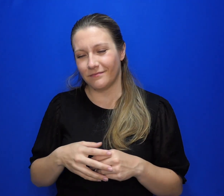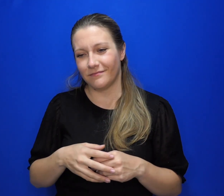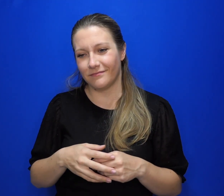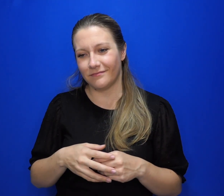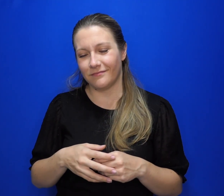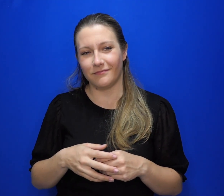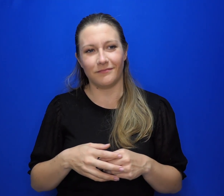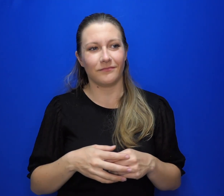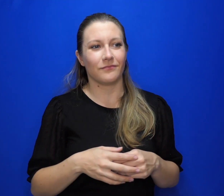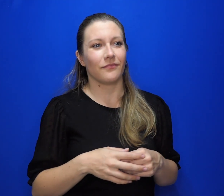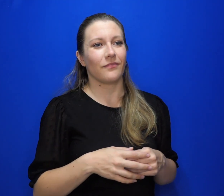God damn it.